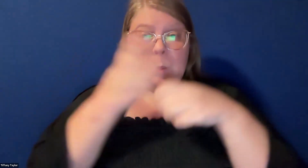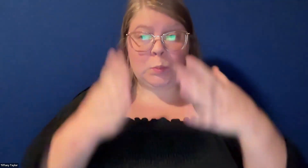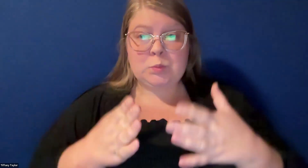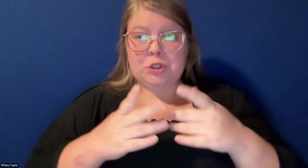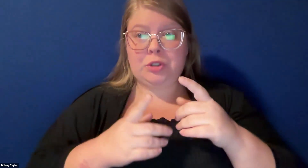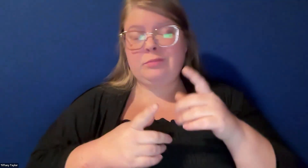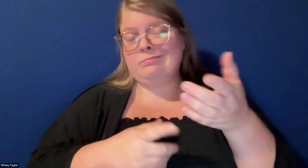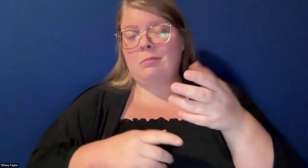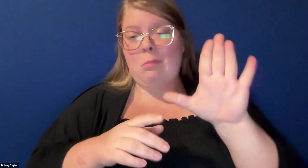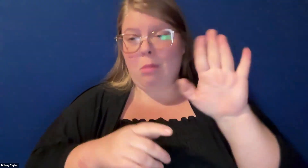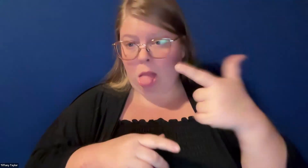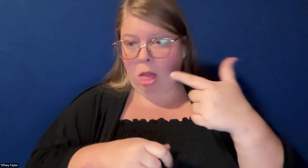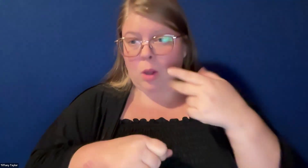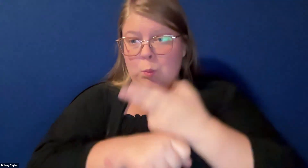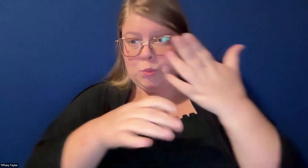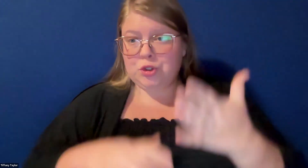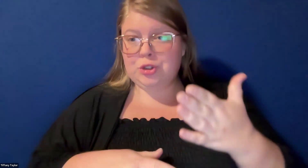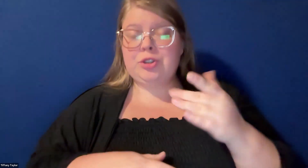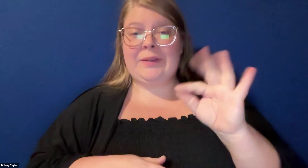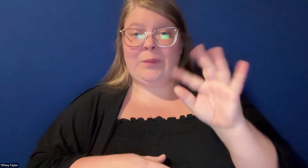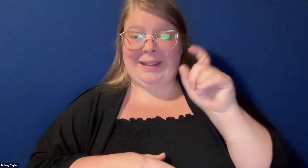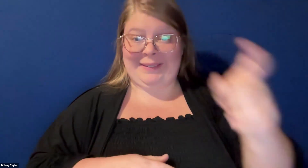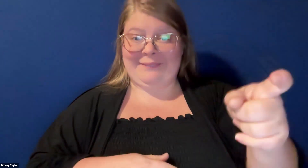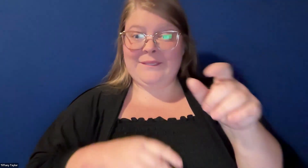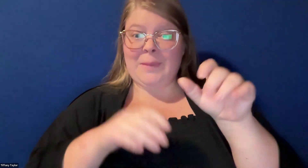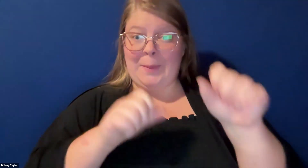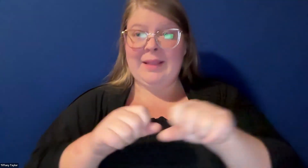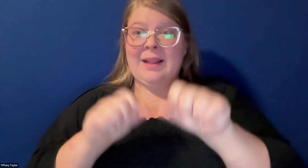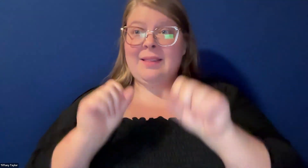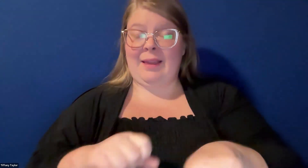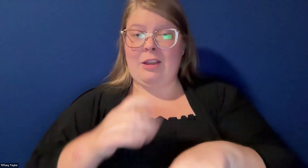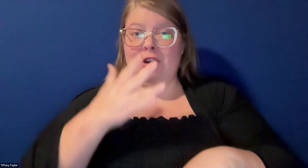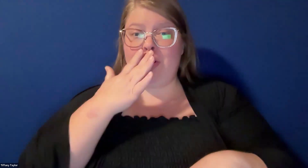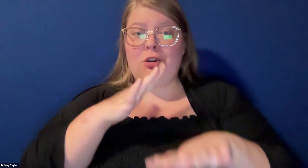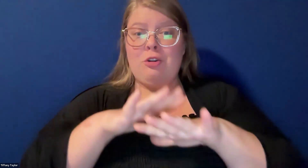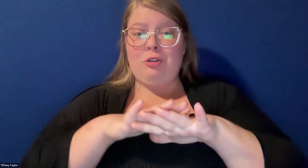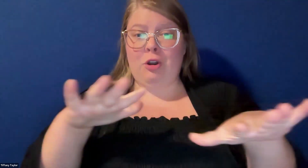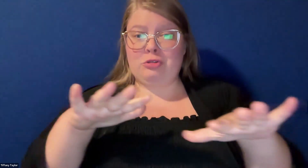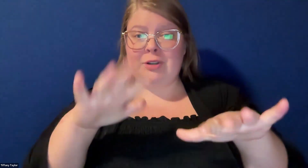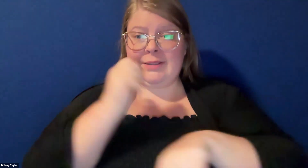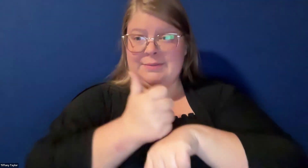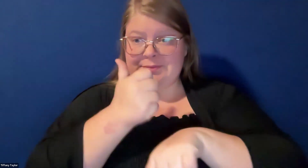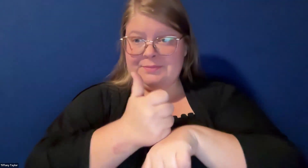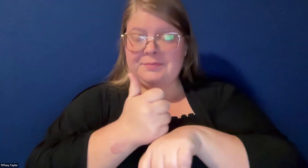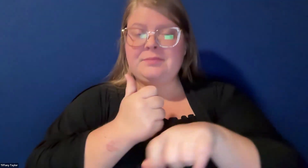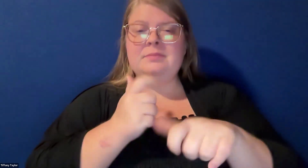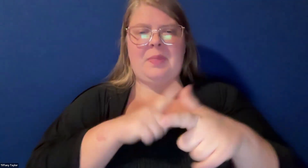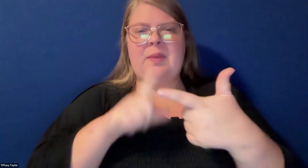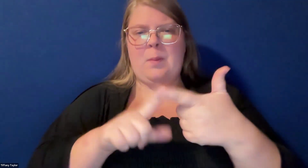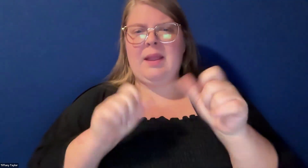to the ability to set the color contrast things, then we can do like this way. This is the color settings. User